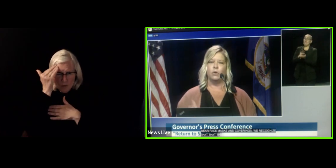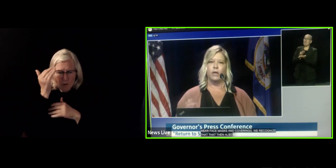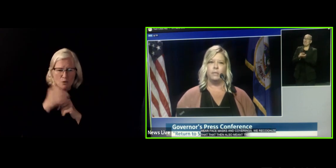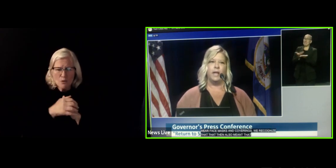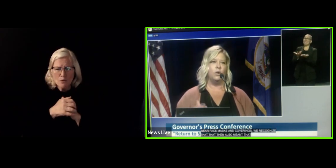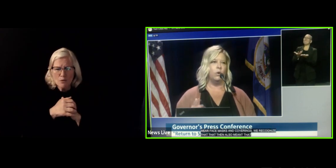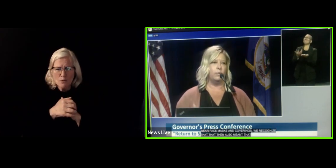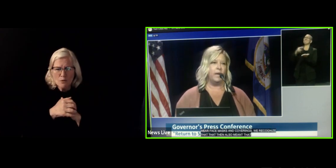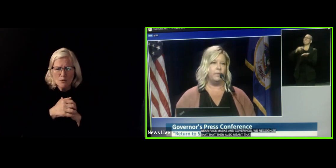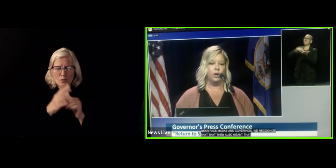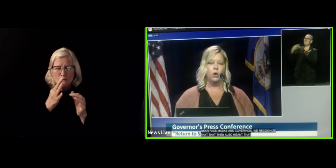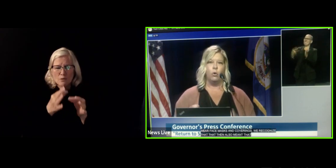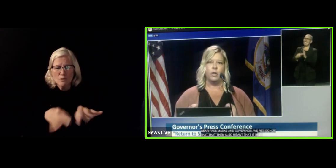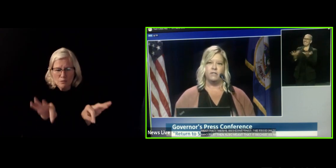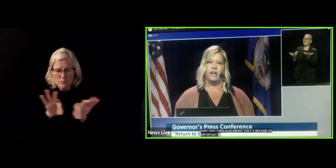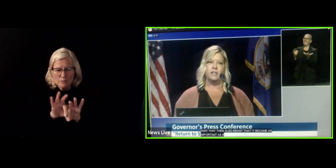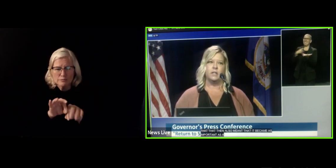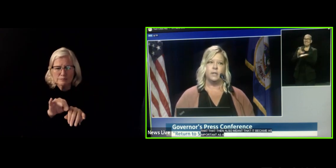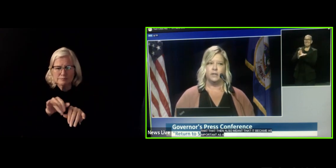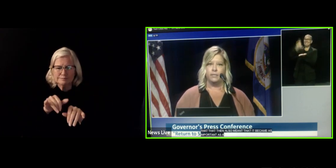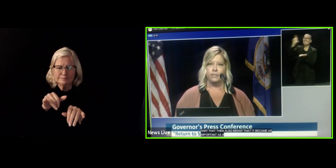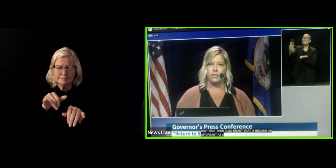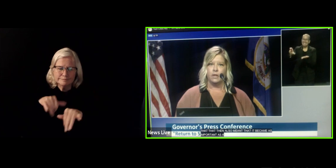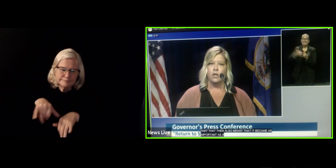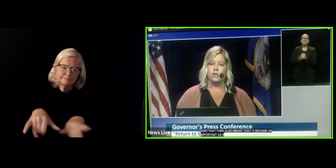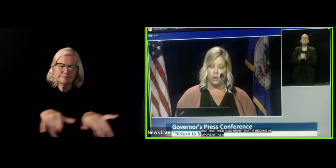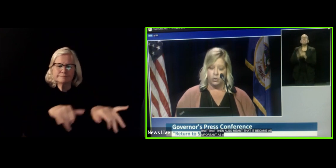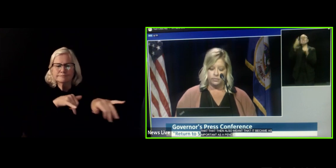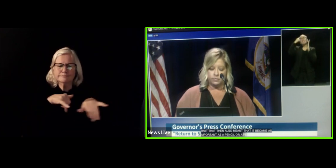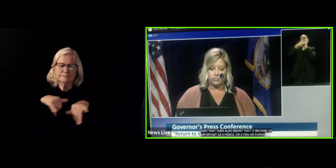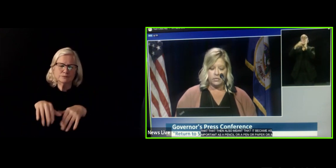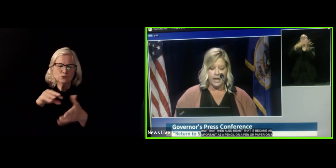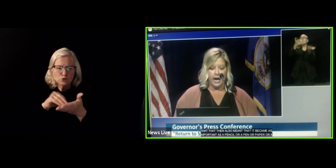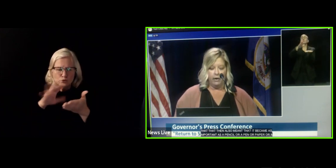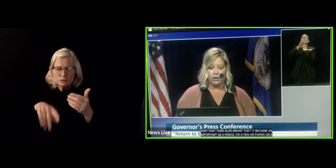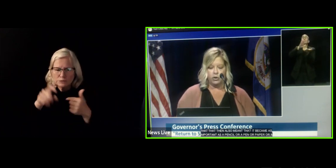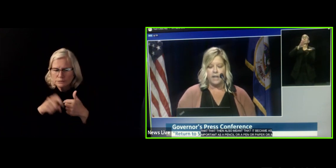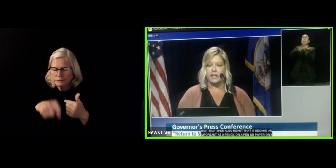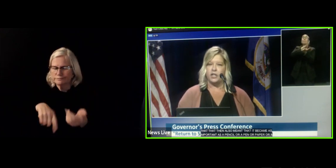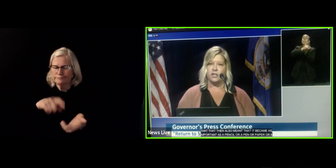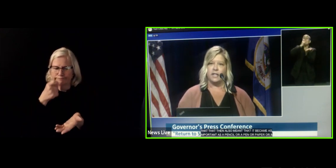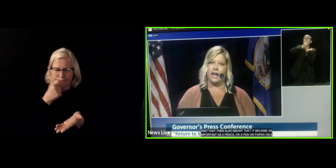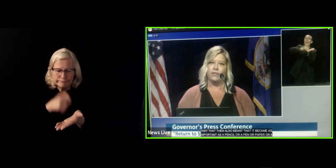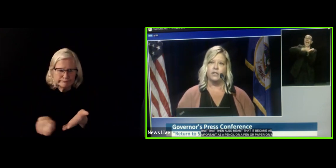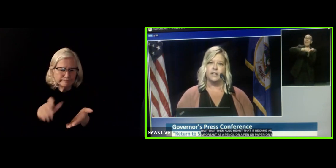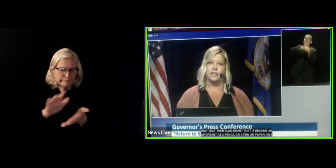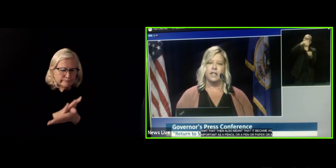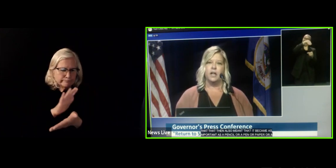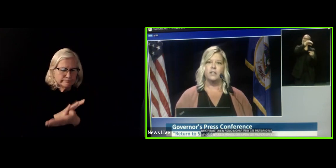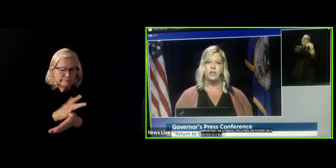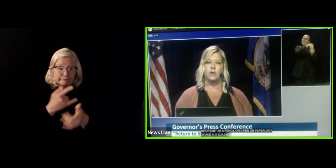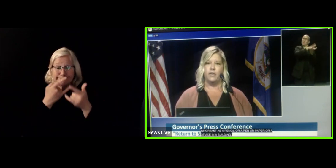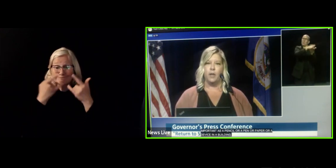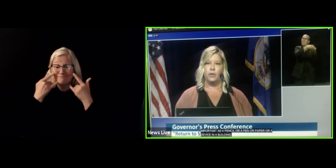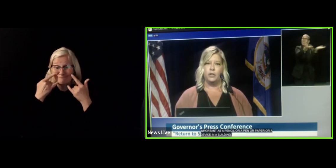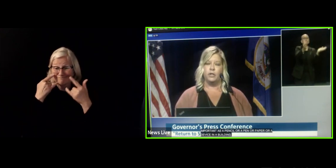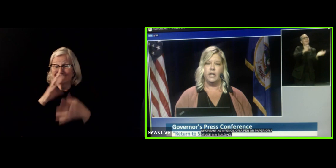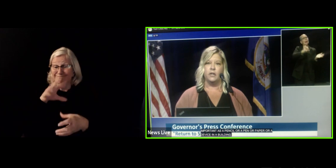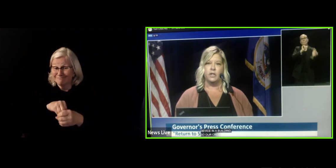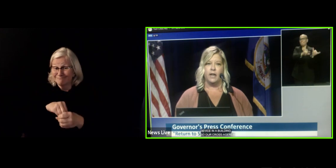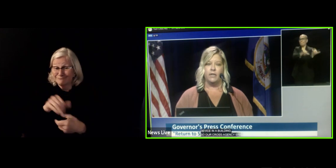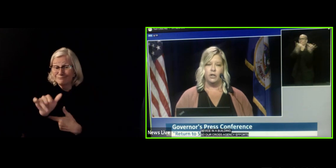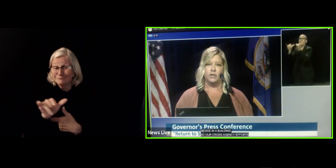pencil or a pen or paper or a device in the building. So our cross-agency efforts has led us to have the